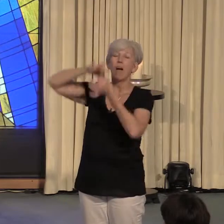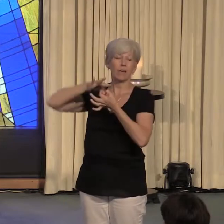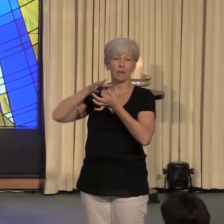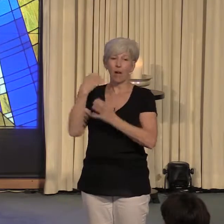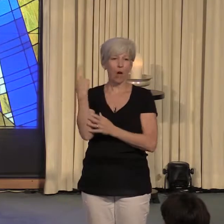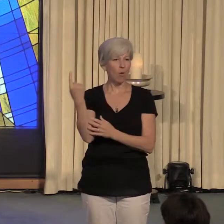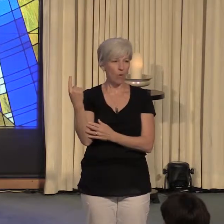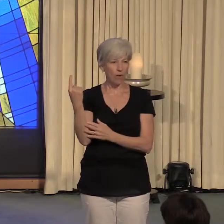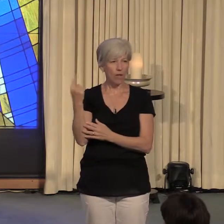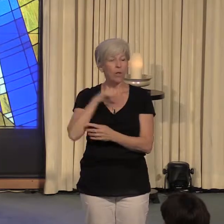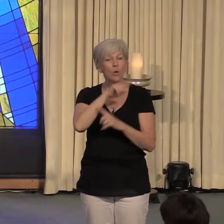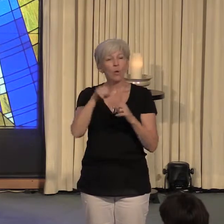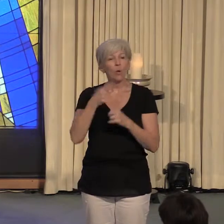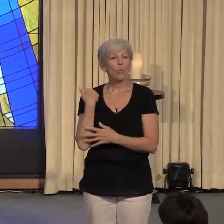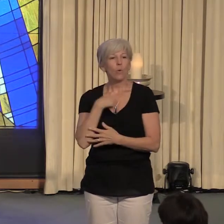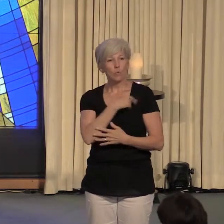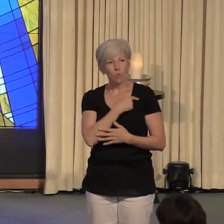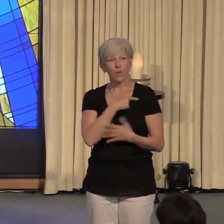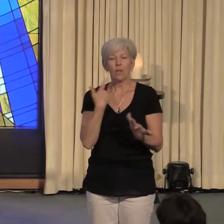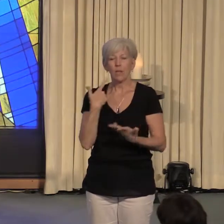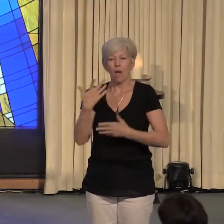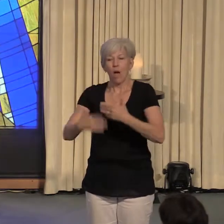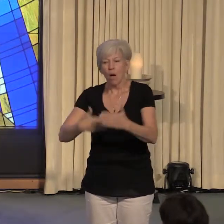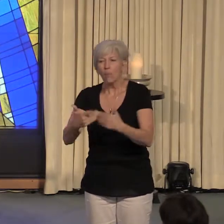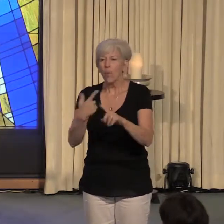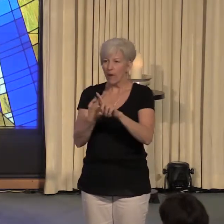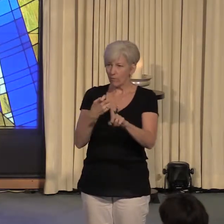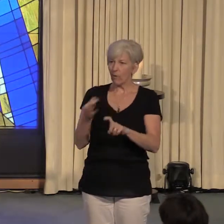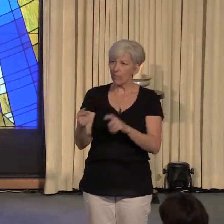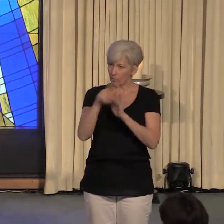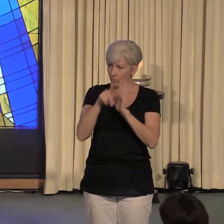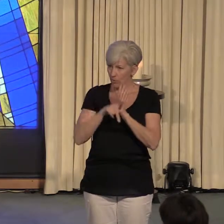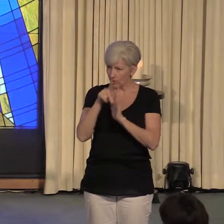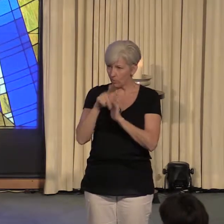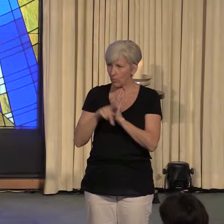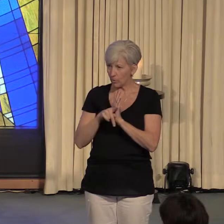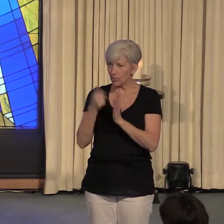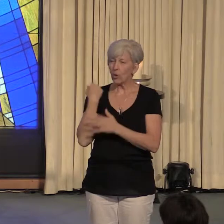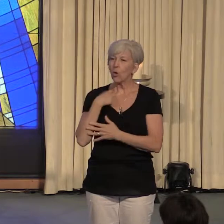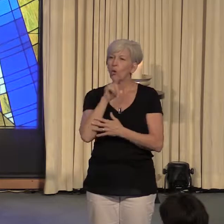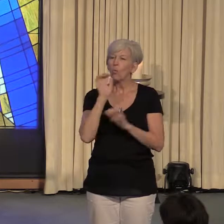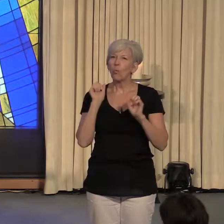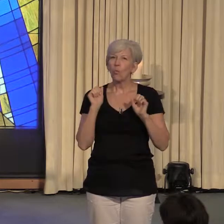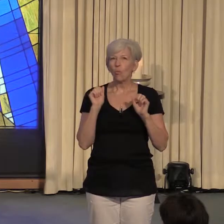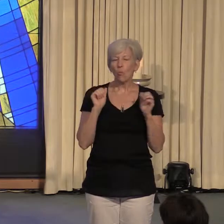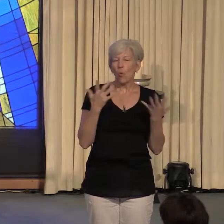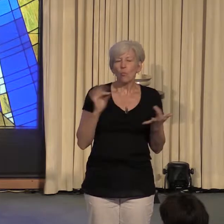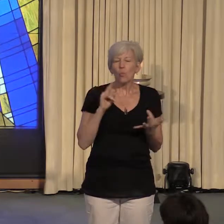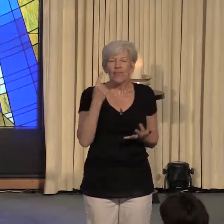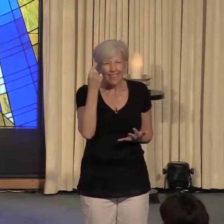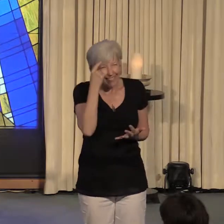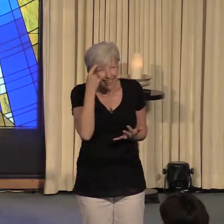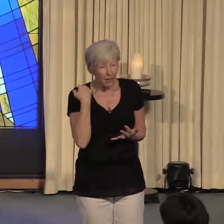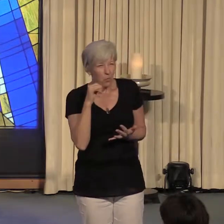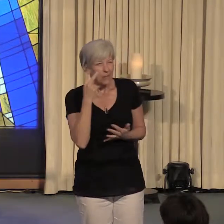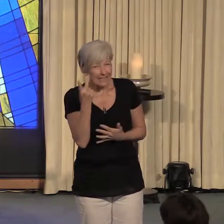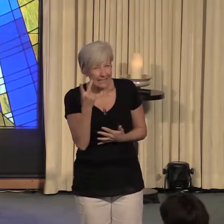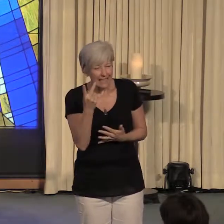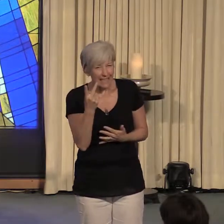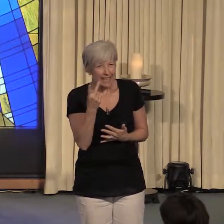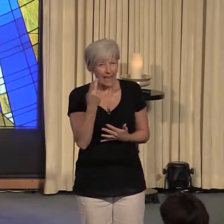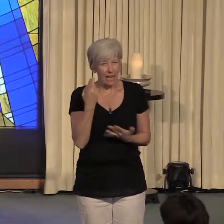And when we operate from those principles, we can lay aside what we think we see and what we think we